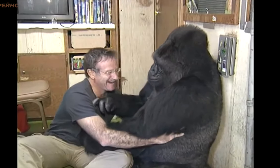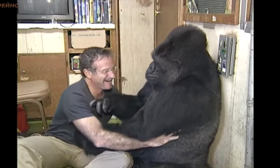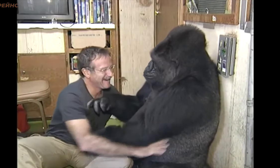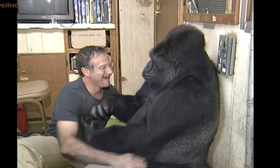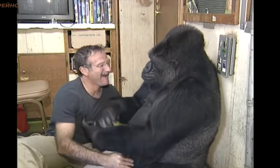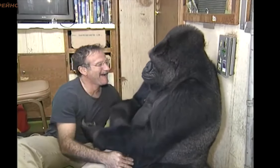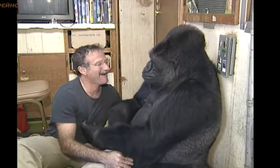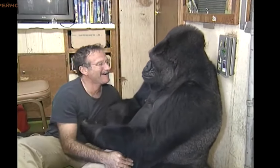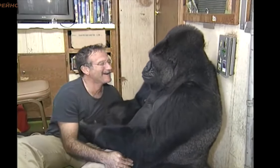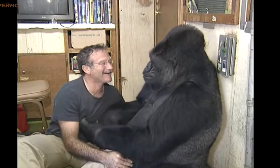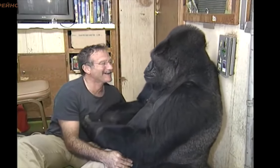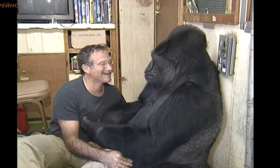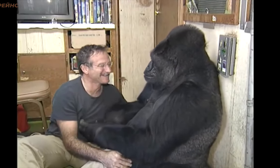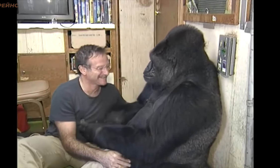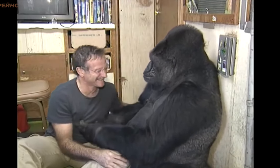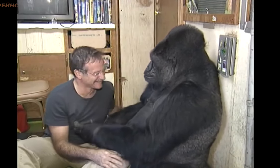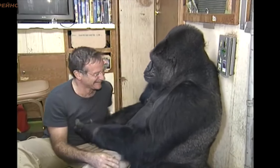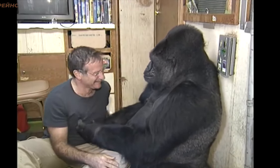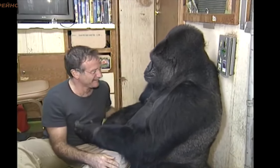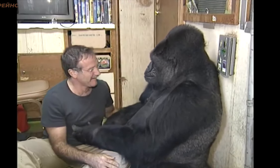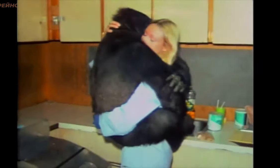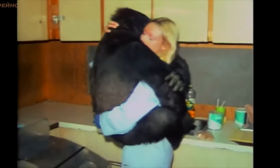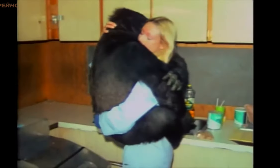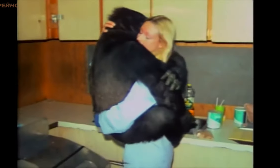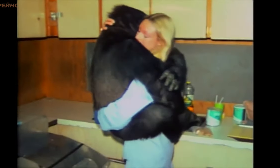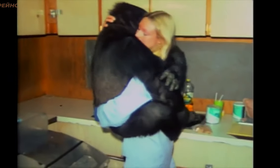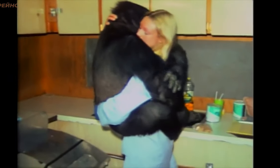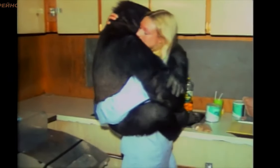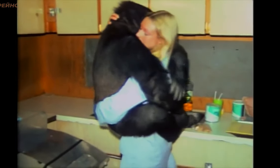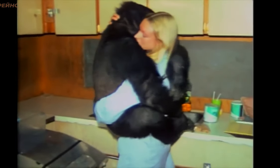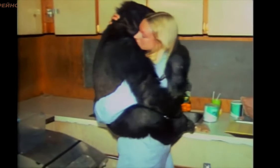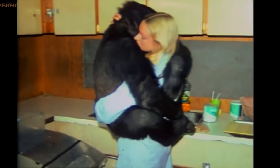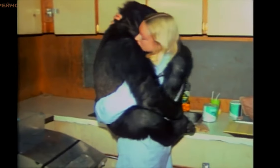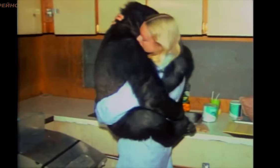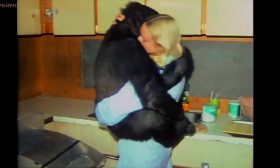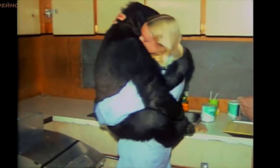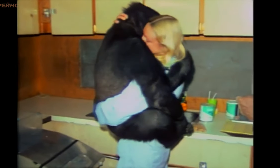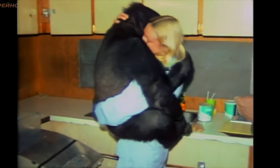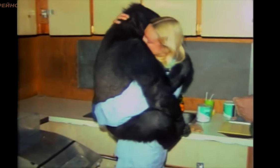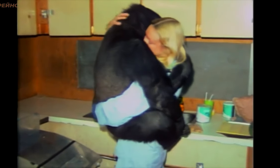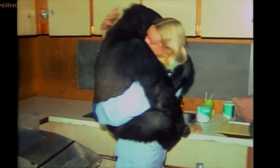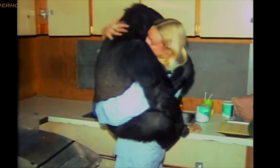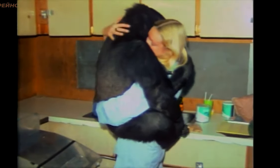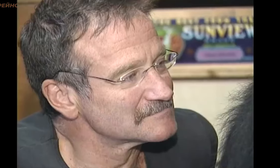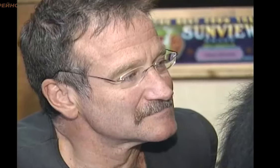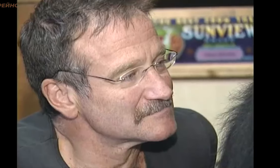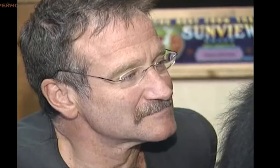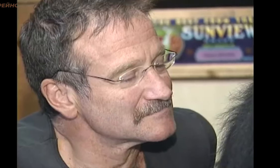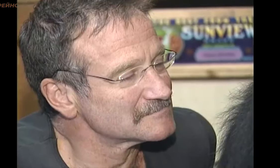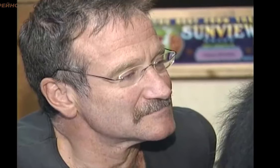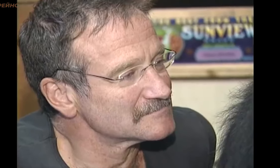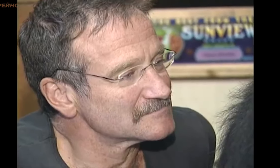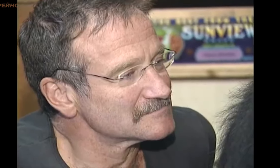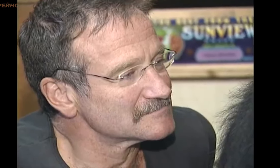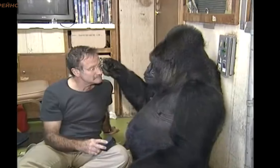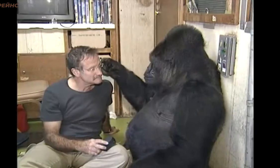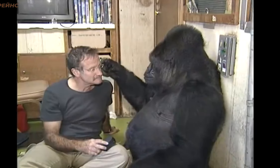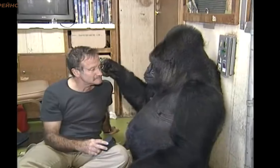finger bracelet, until she learned the precise signs corresponding to these objects. There were other indicators of her development as well.